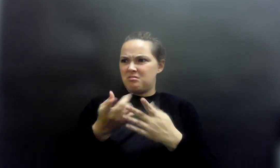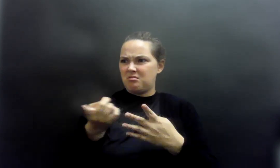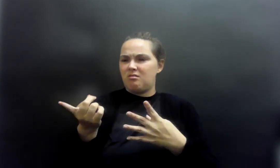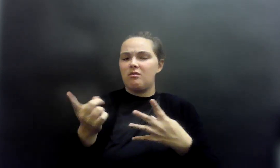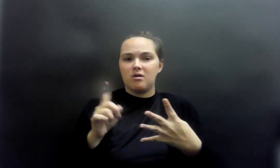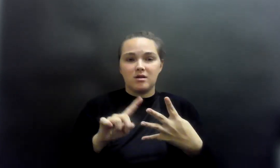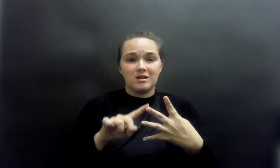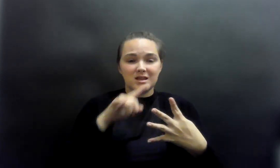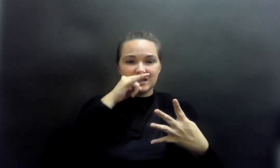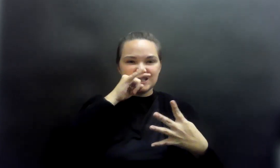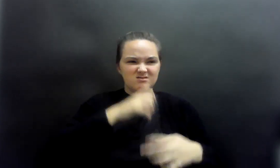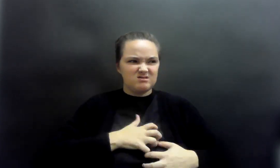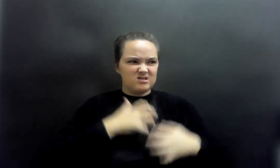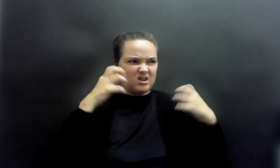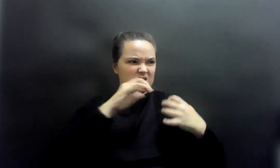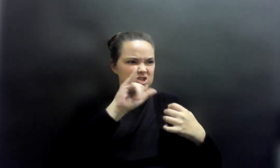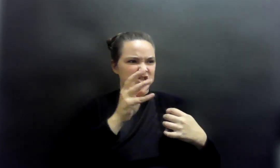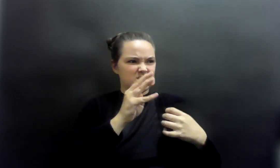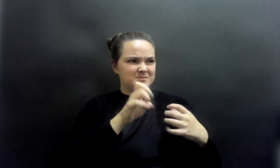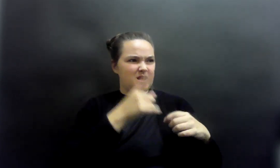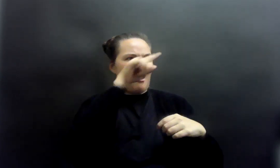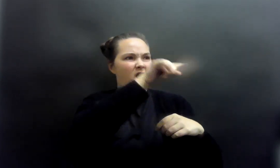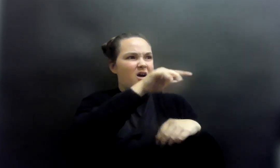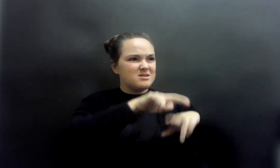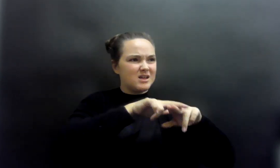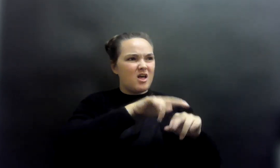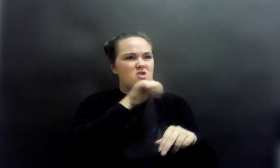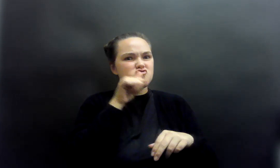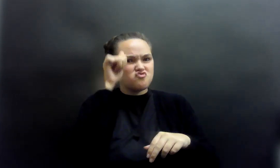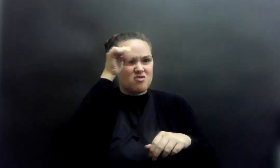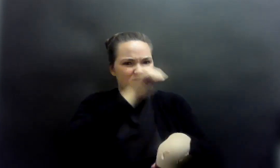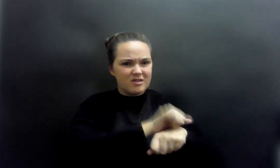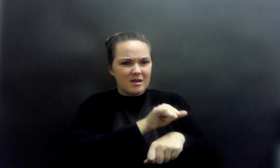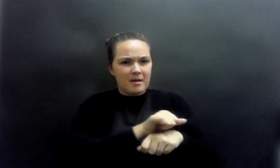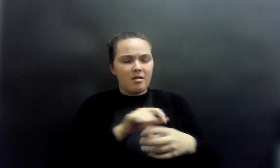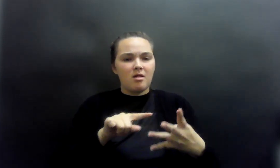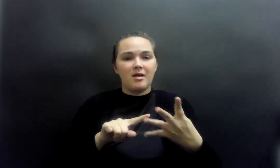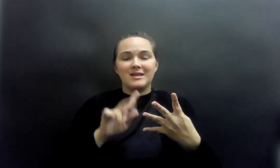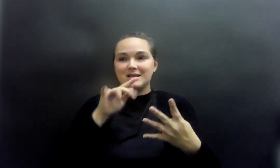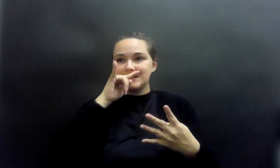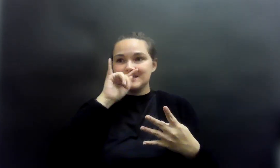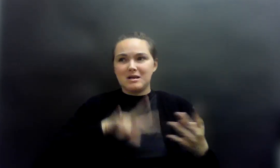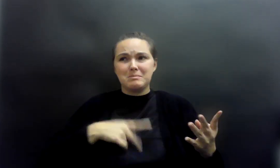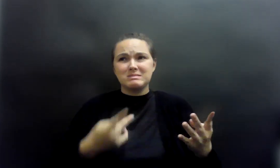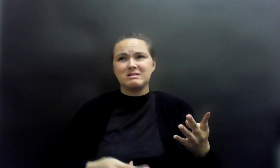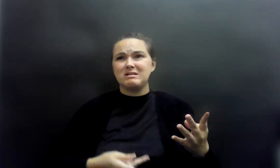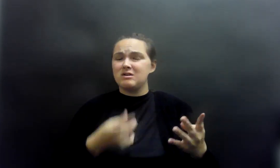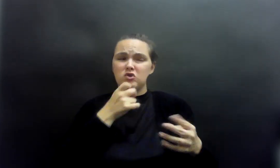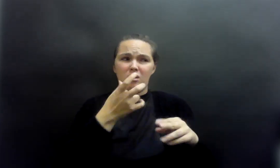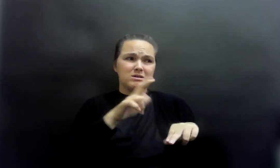are angry that James is at the adult table. C. The kids are upset that they're not at the adult table. D.